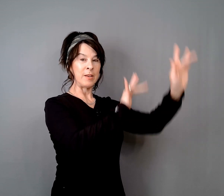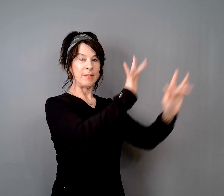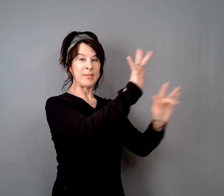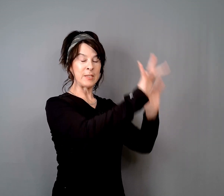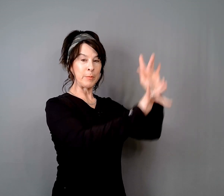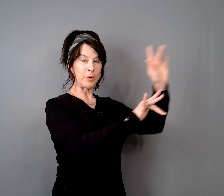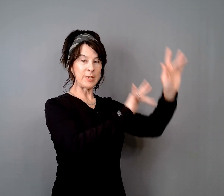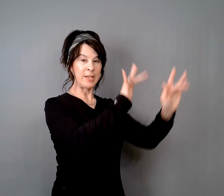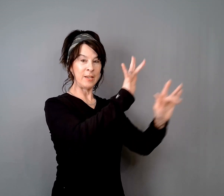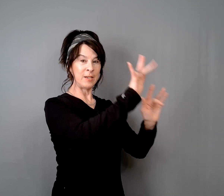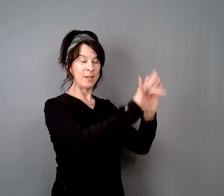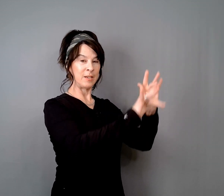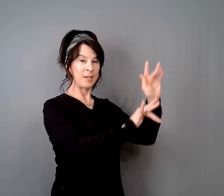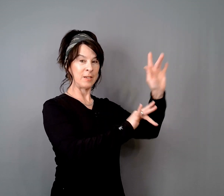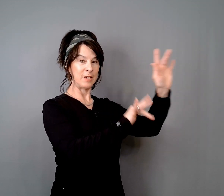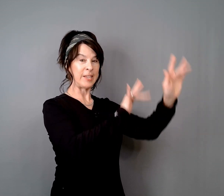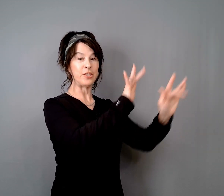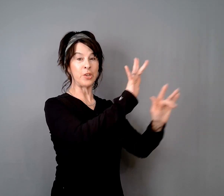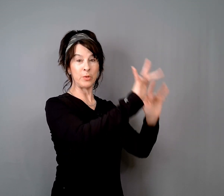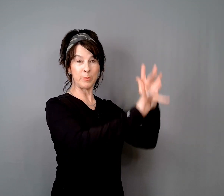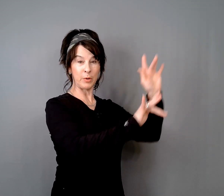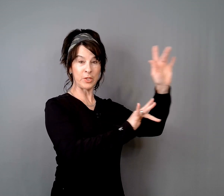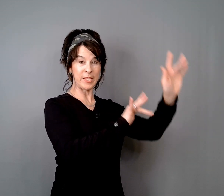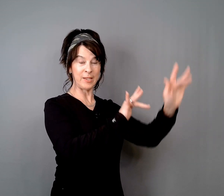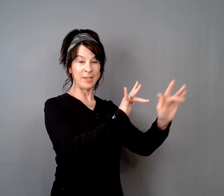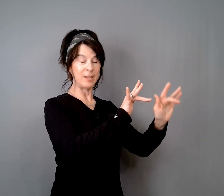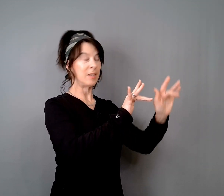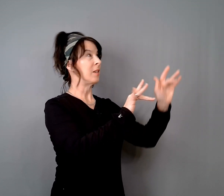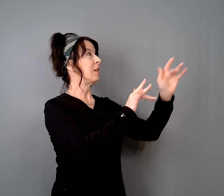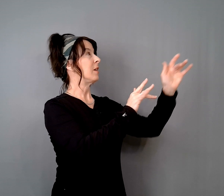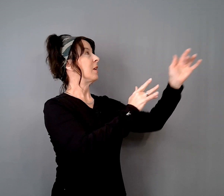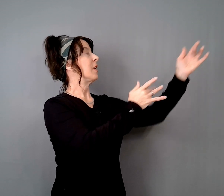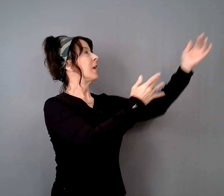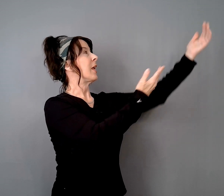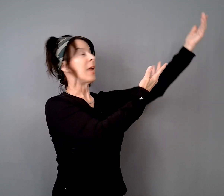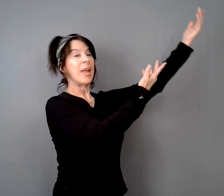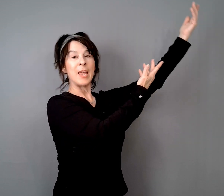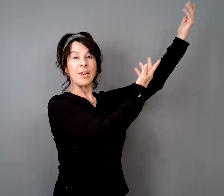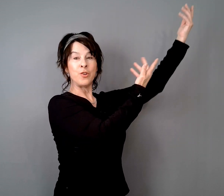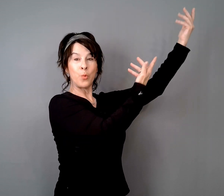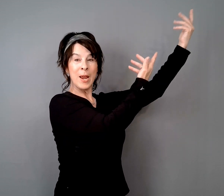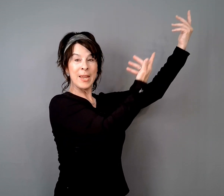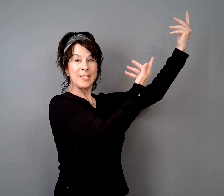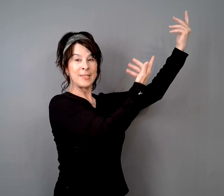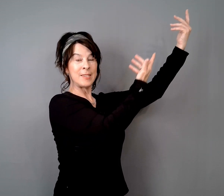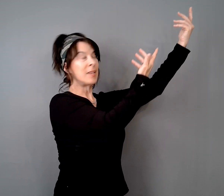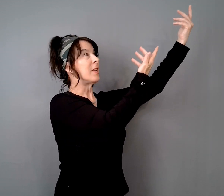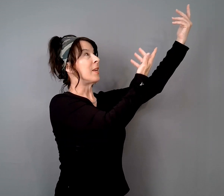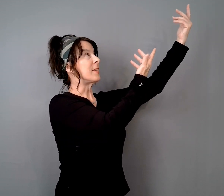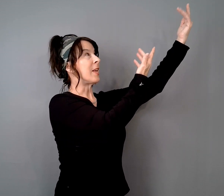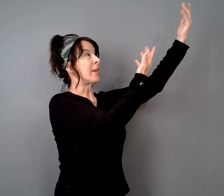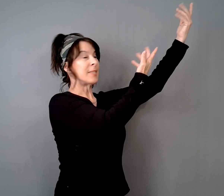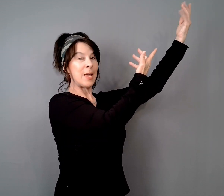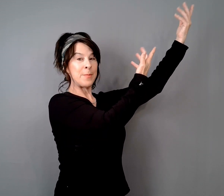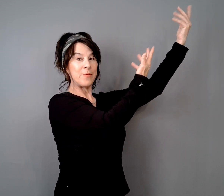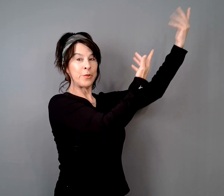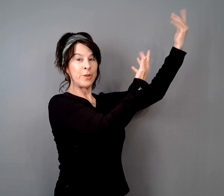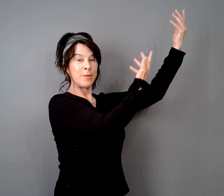gives us mercy. He shows mercy. And grace, it's like it's coming